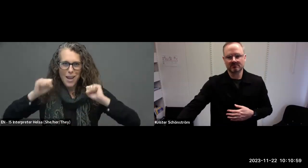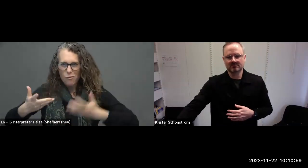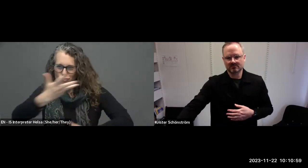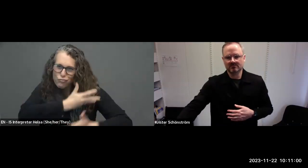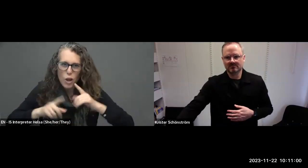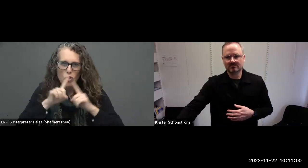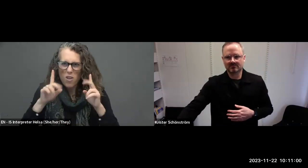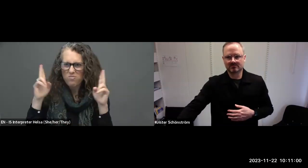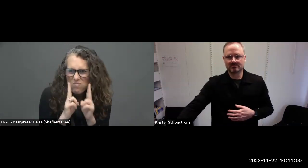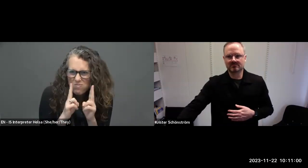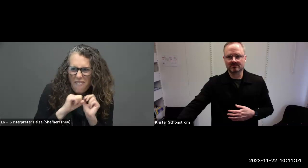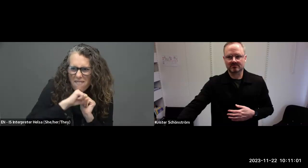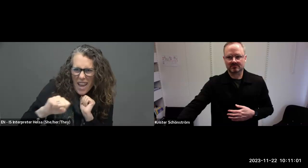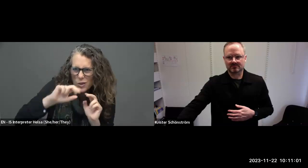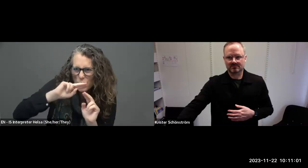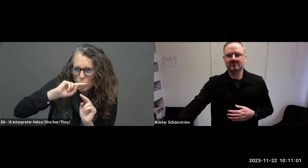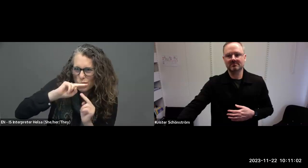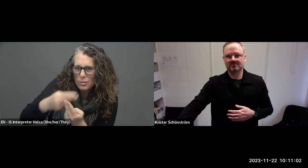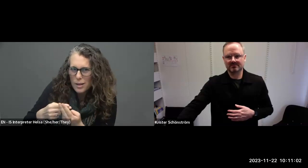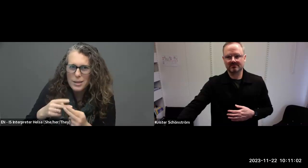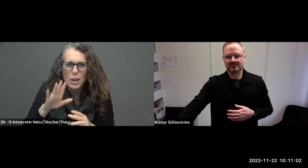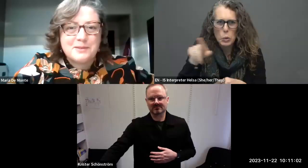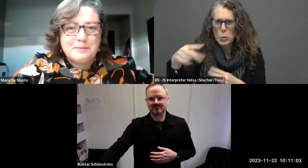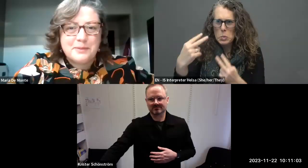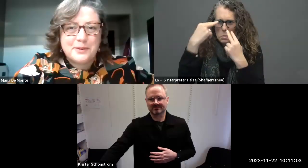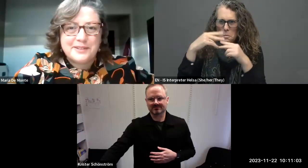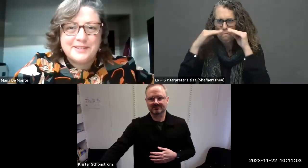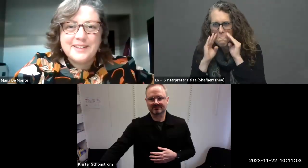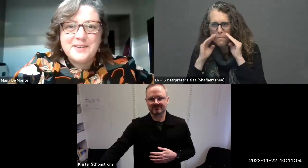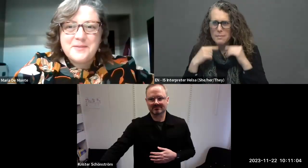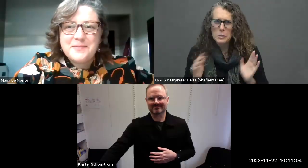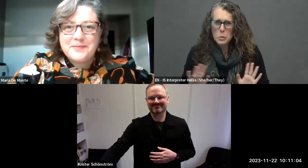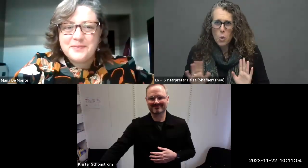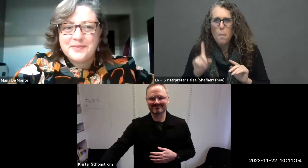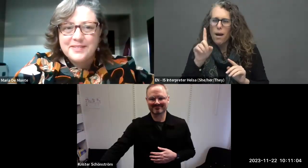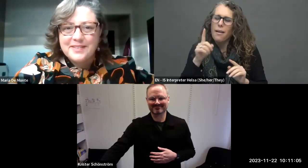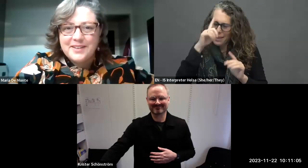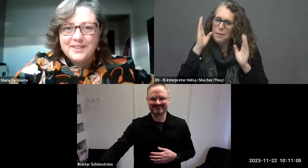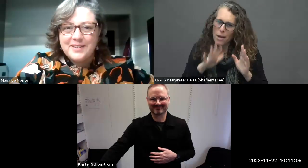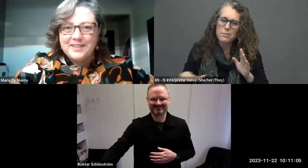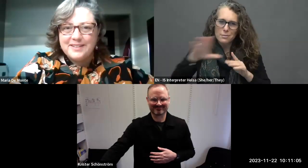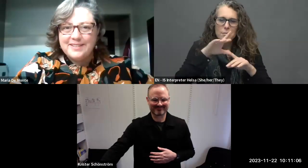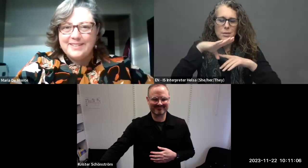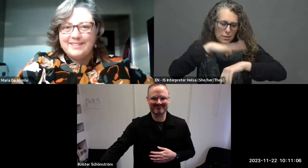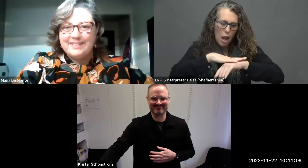hope you agree. I don't want to be rude, but breaks are also important.